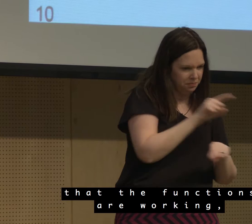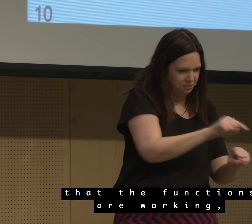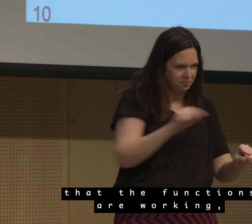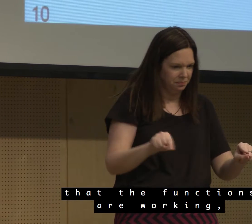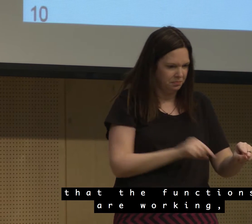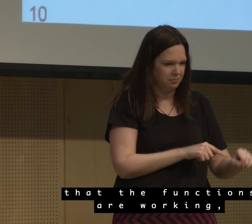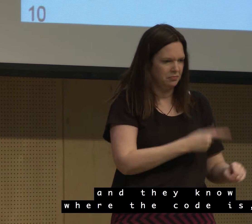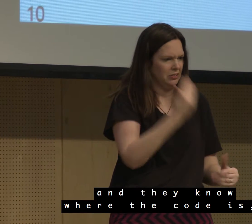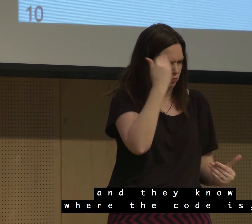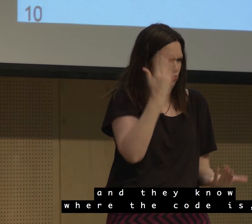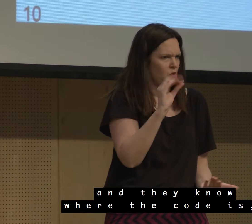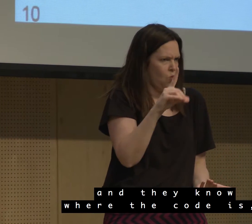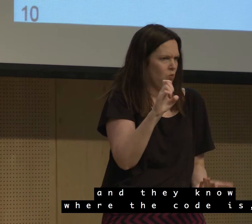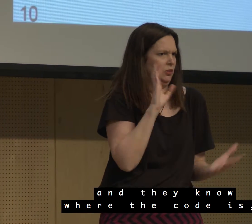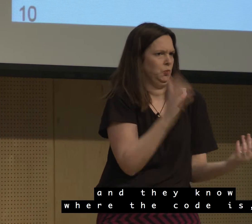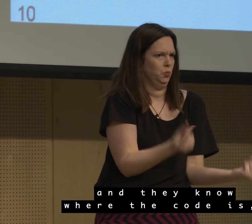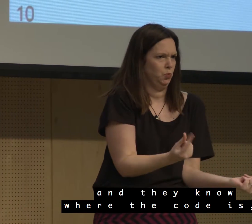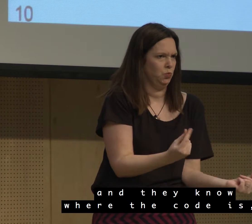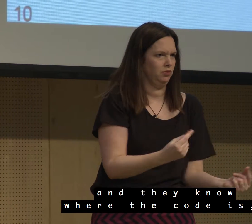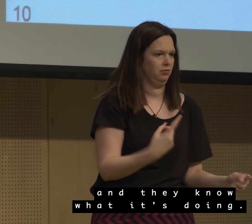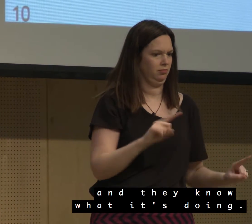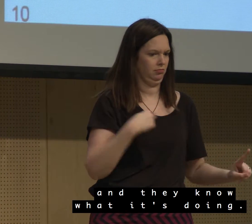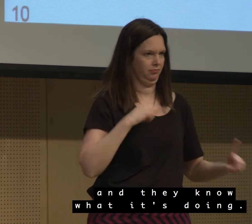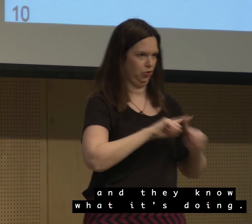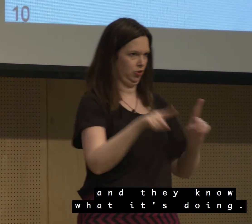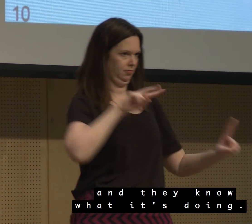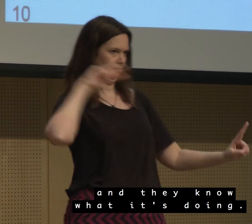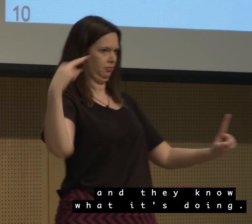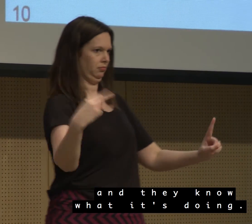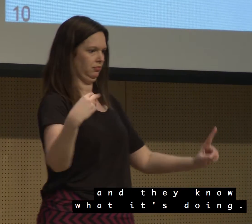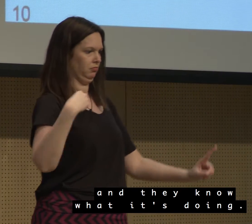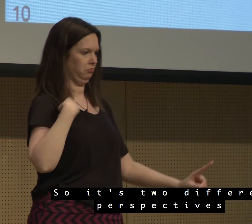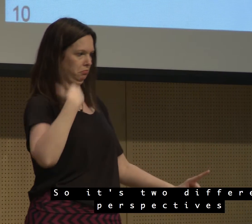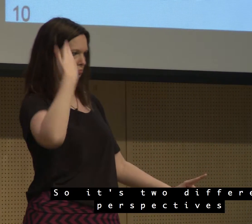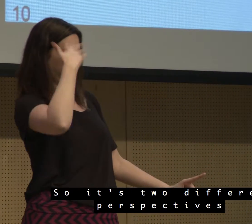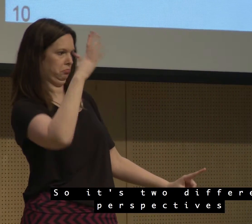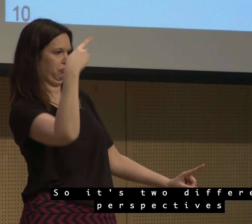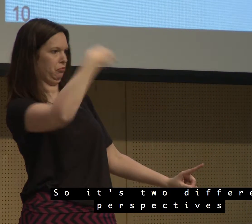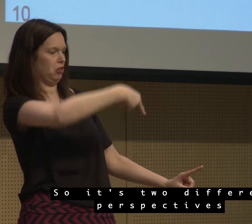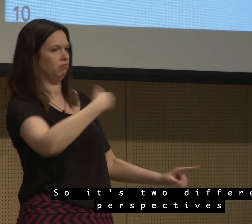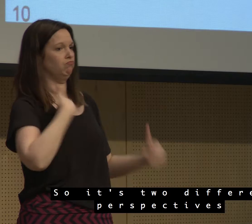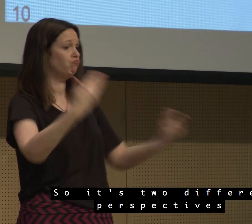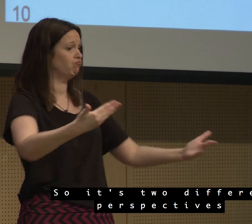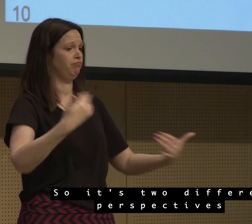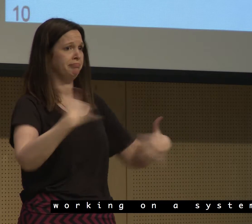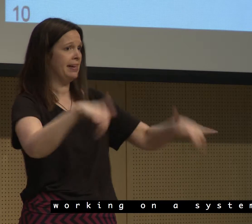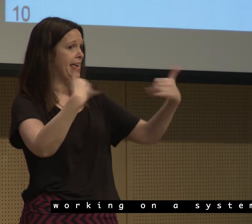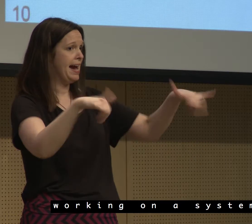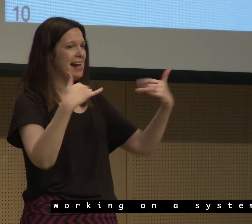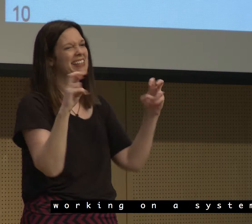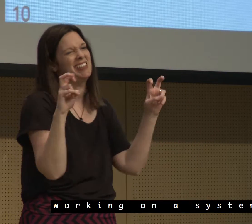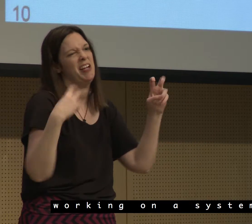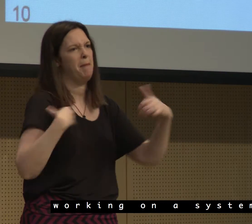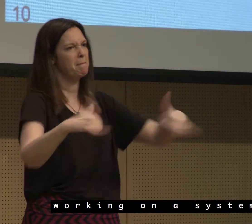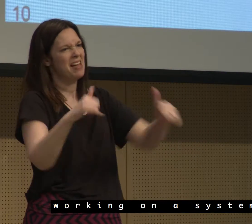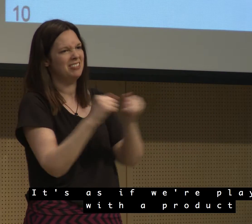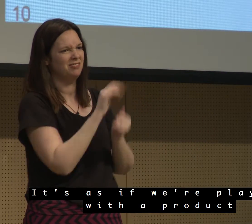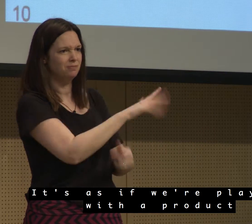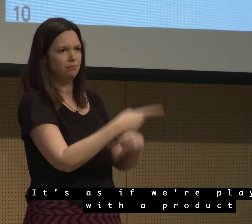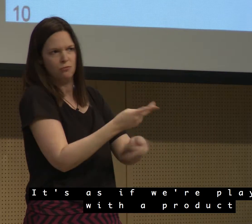are working, and they know where the code is and they know what it's doing. So it's two different perspectives working on a system. It's as if we're